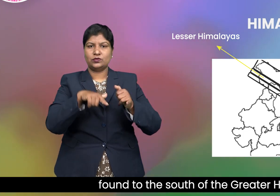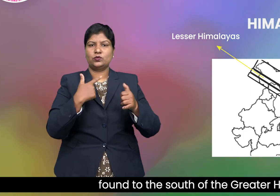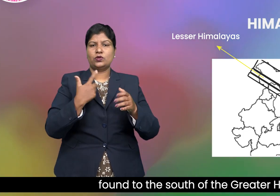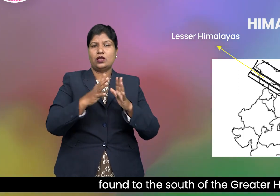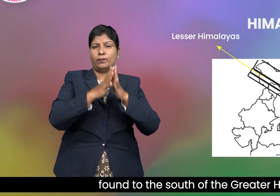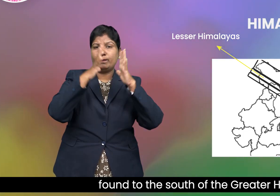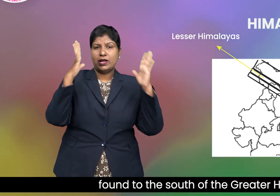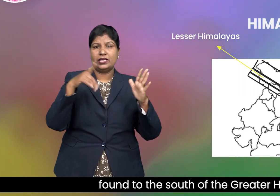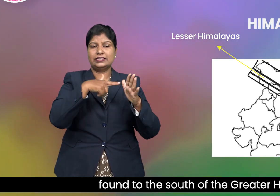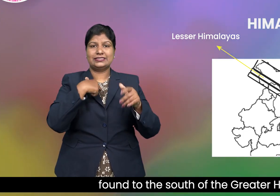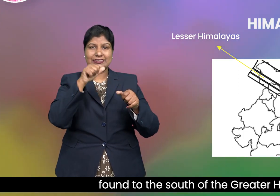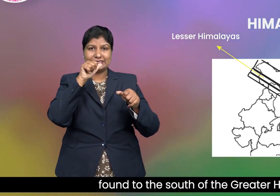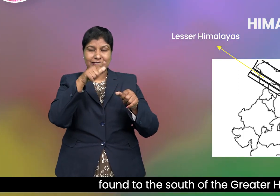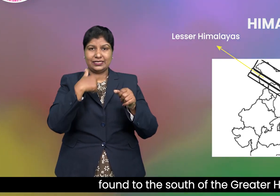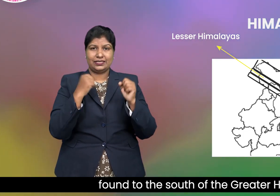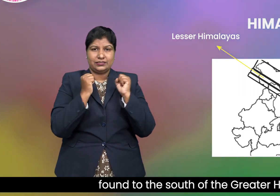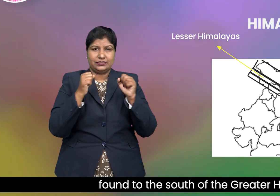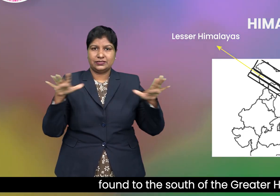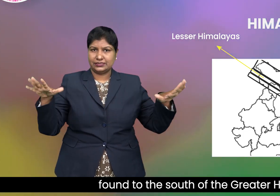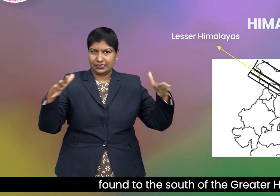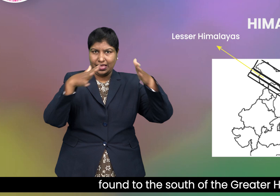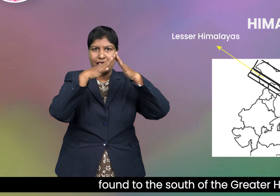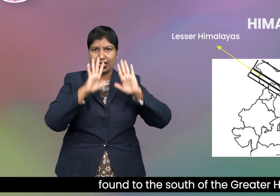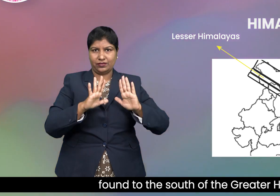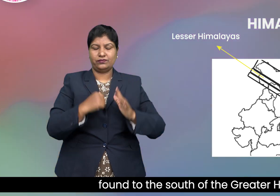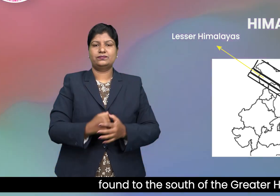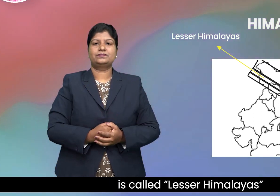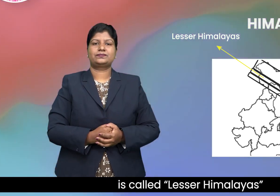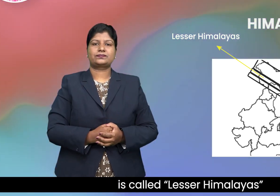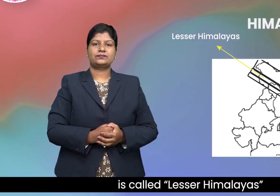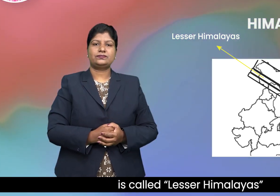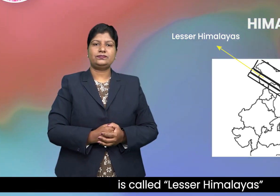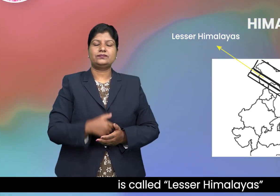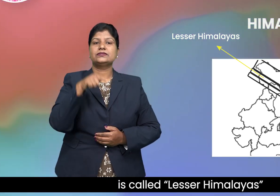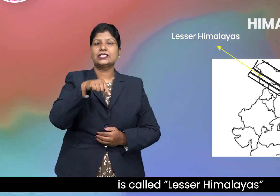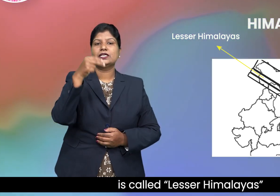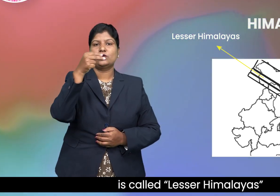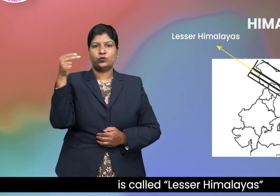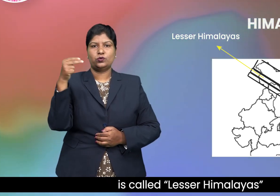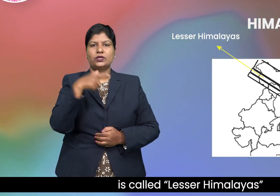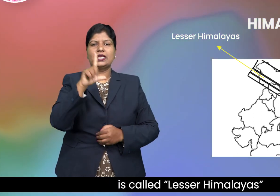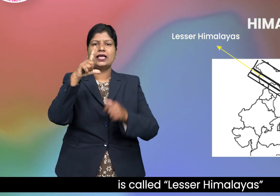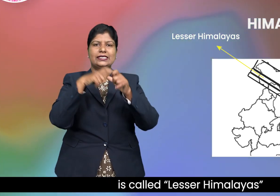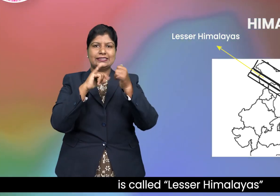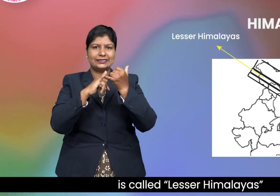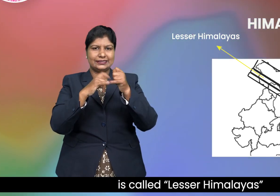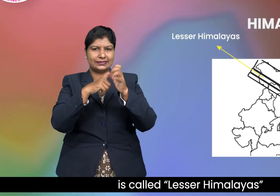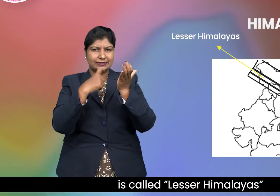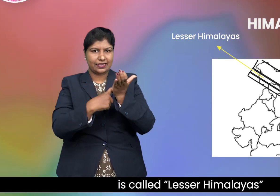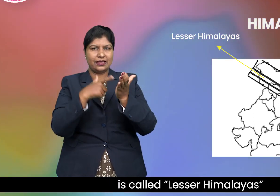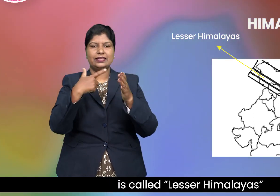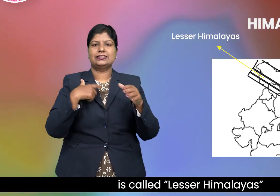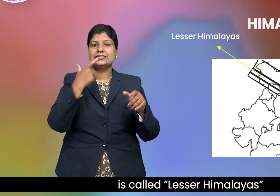is called lesser Himalayas